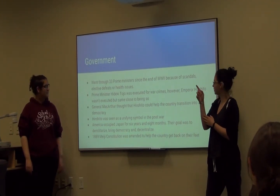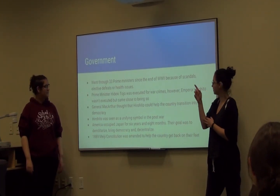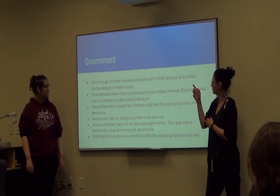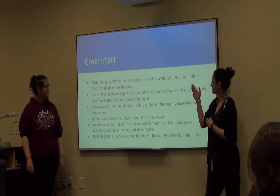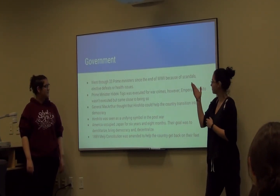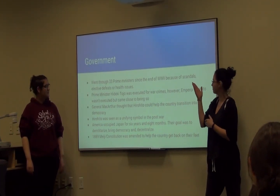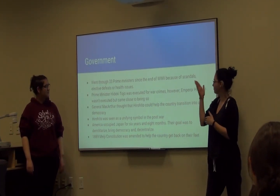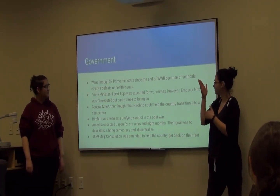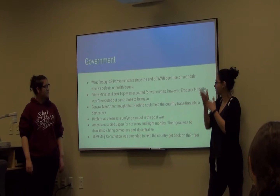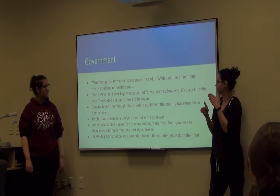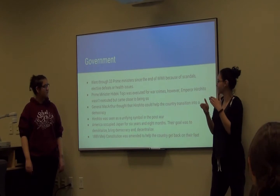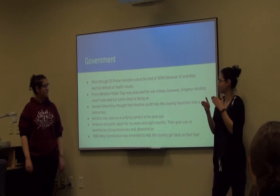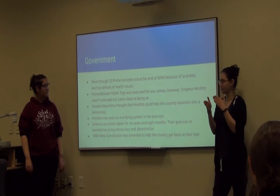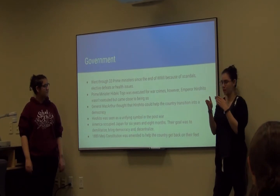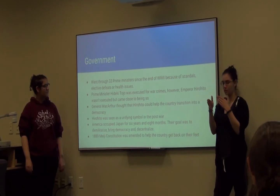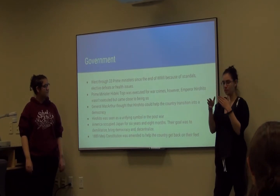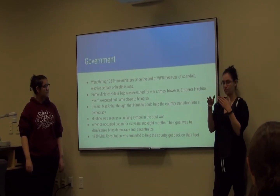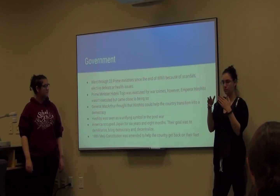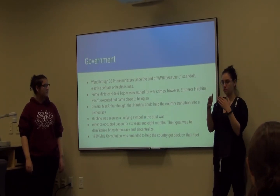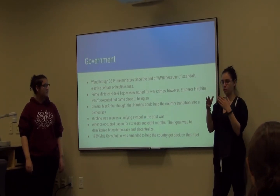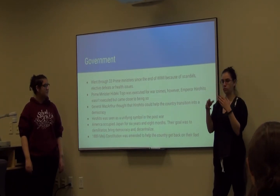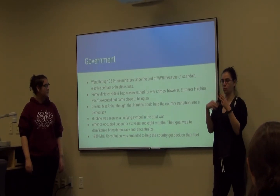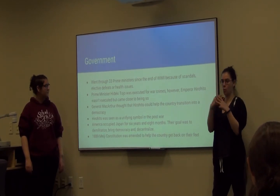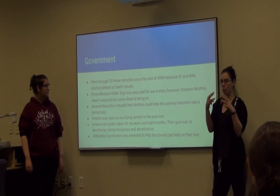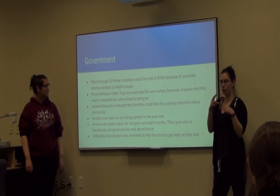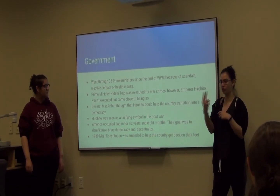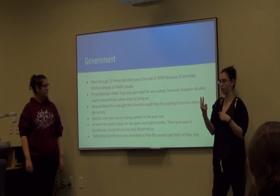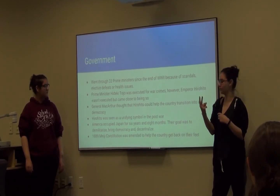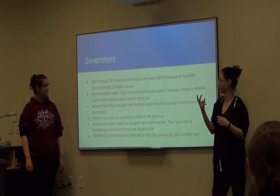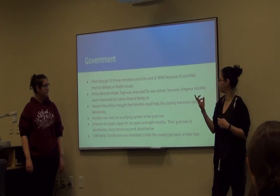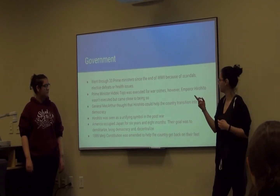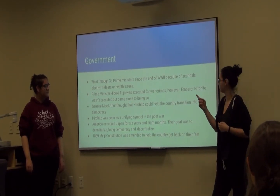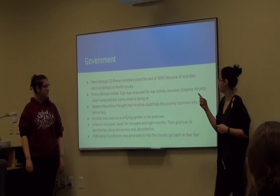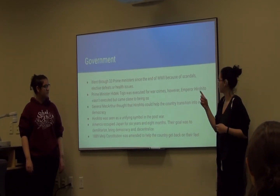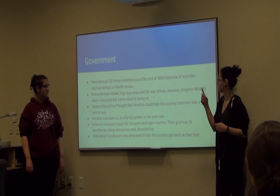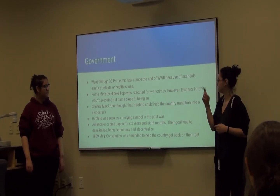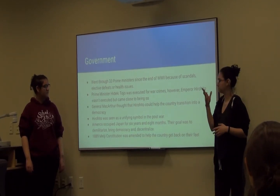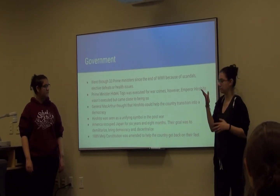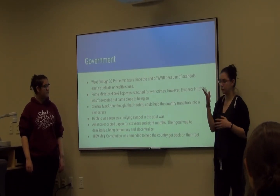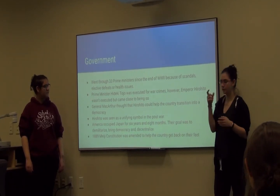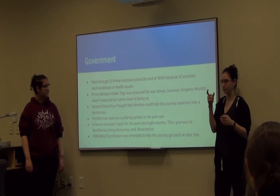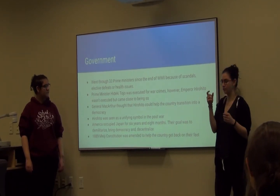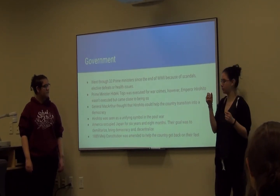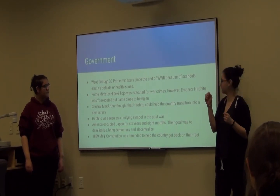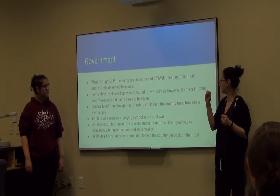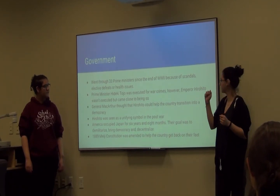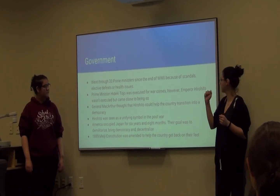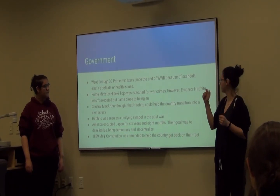They went through 33 prime ministers since the end of World War II.